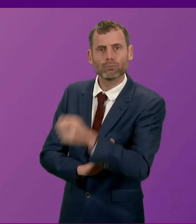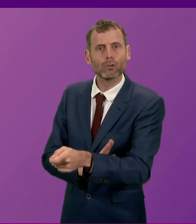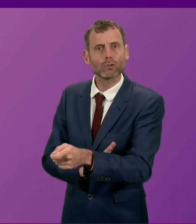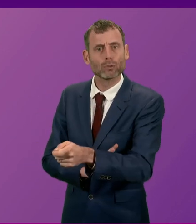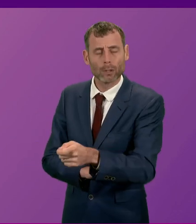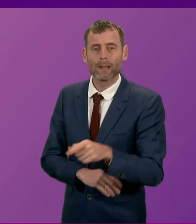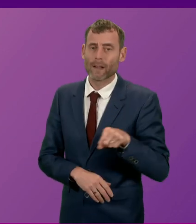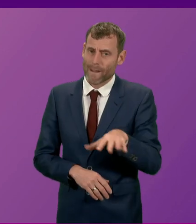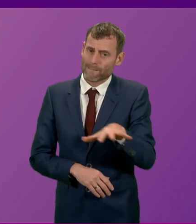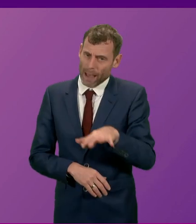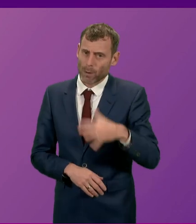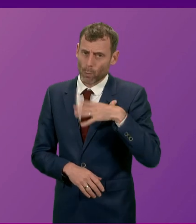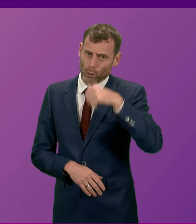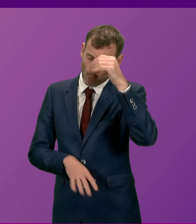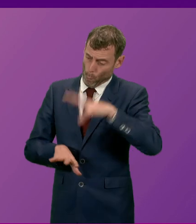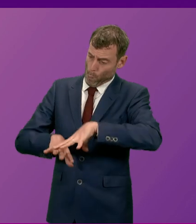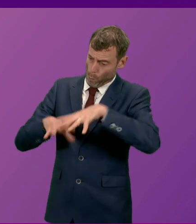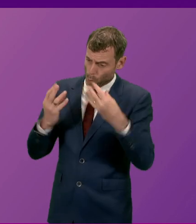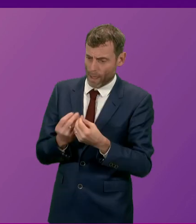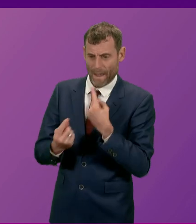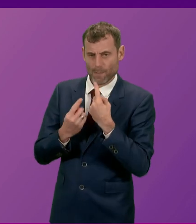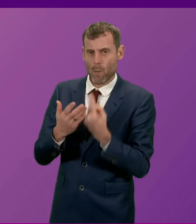have closure? First Minister.